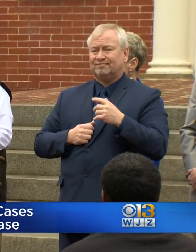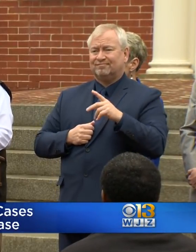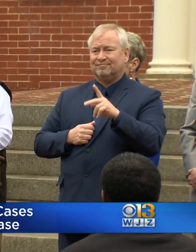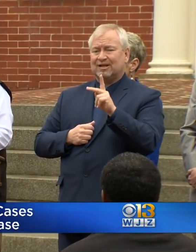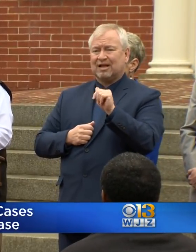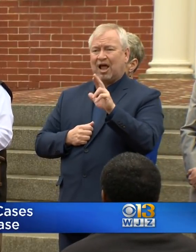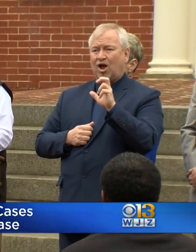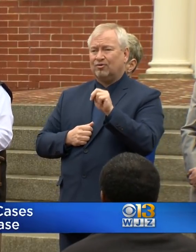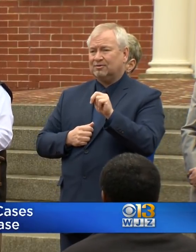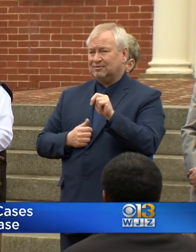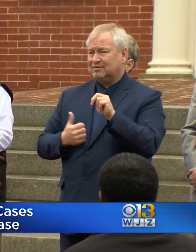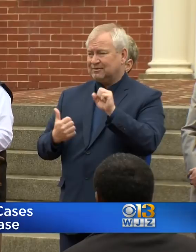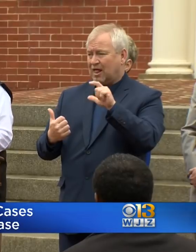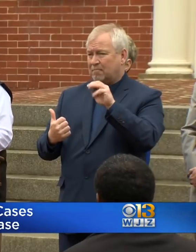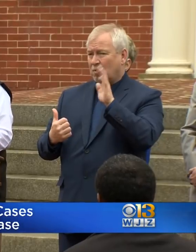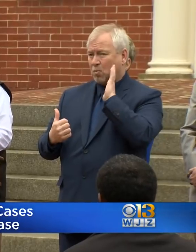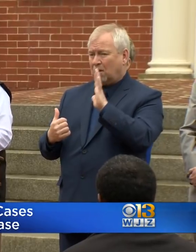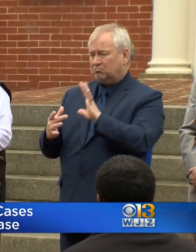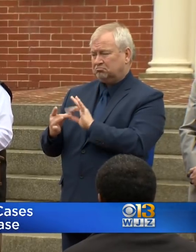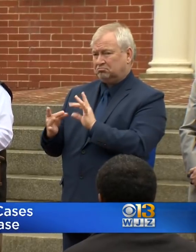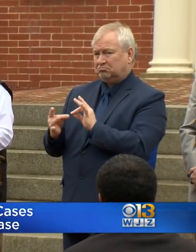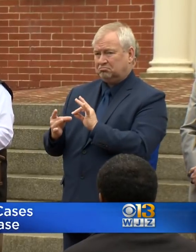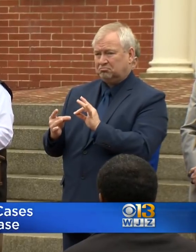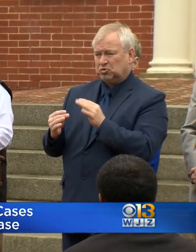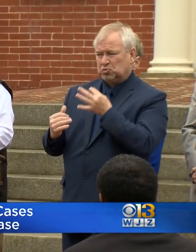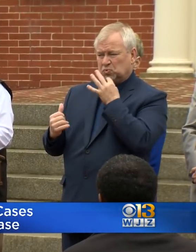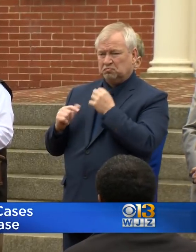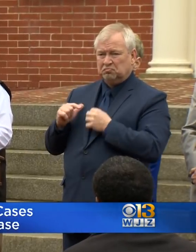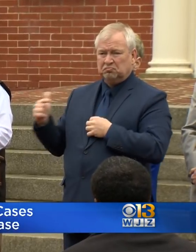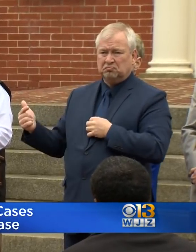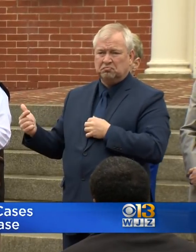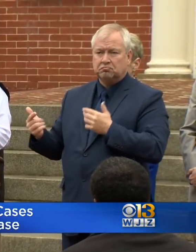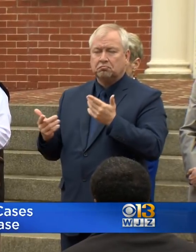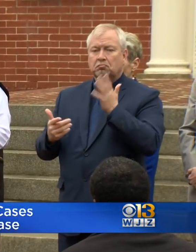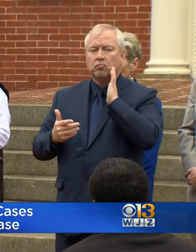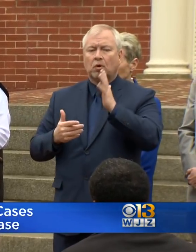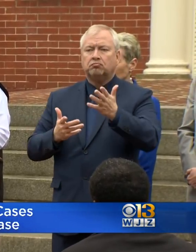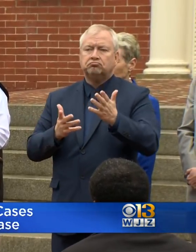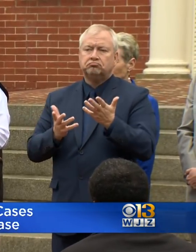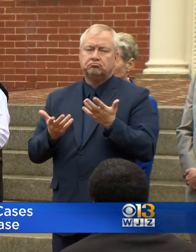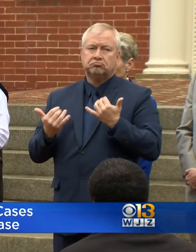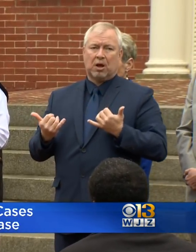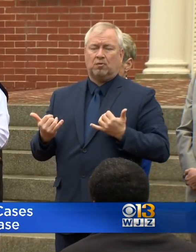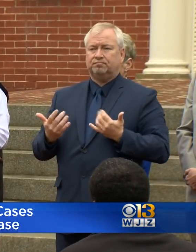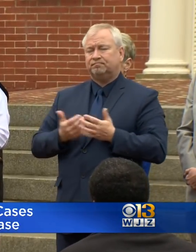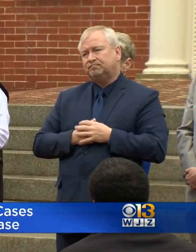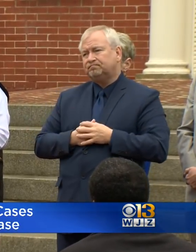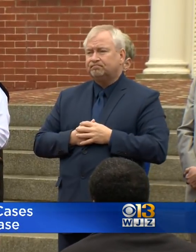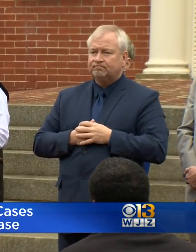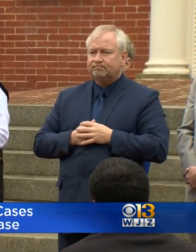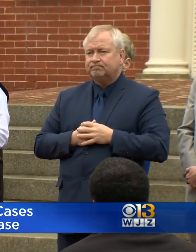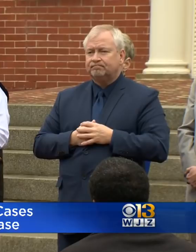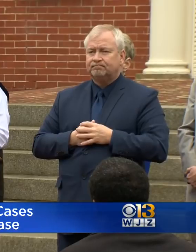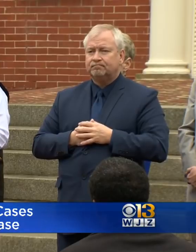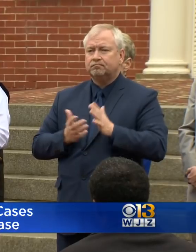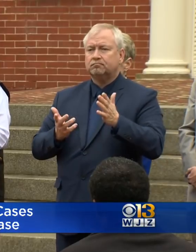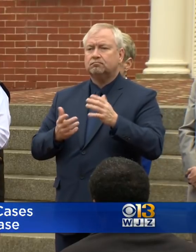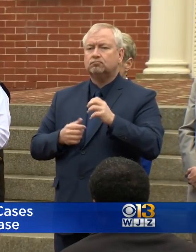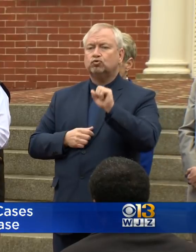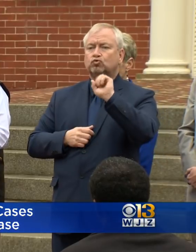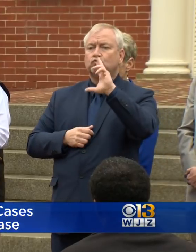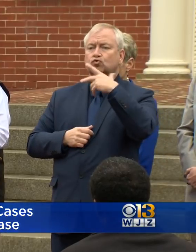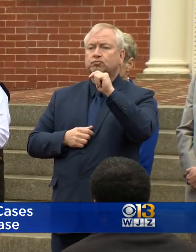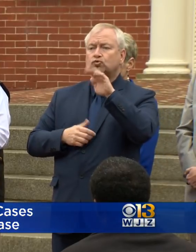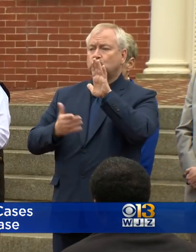that in a little while when we finish going through a round of questions. But right now, the superintendent of state schools is talking with all